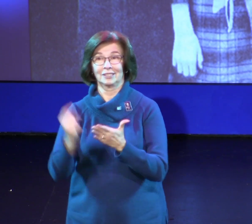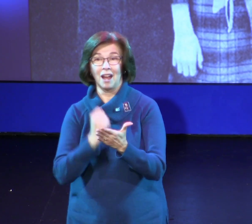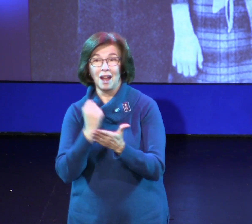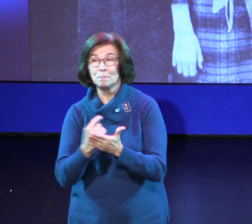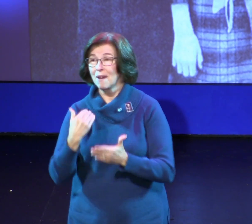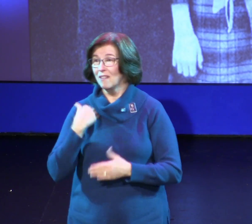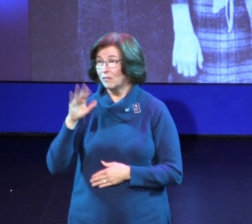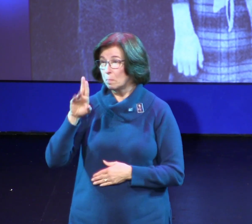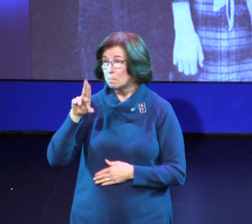to me.